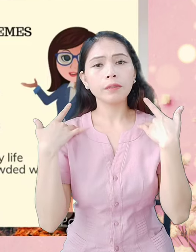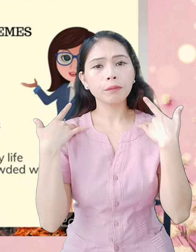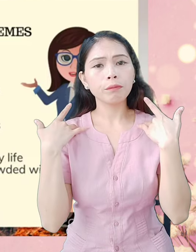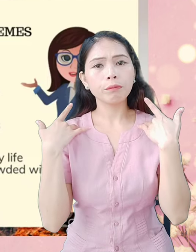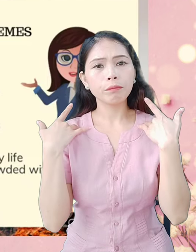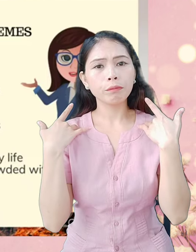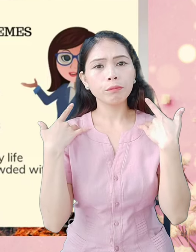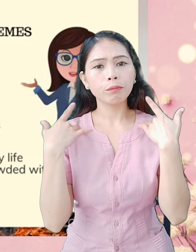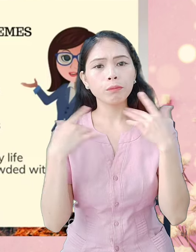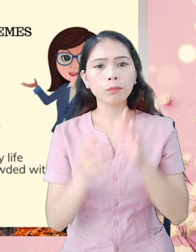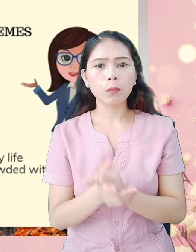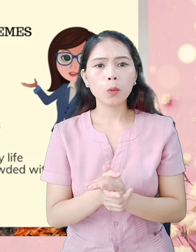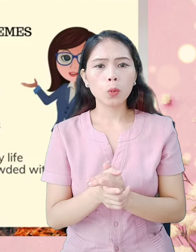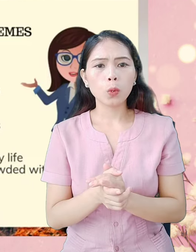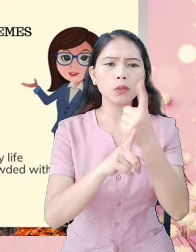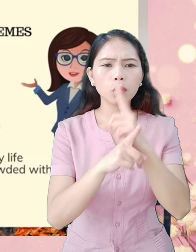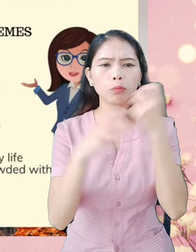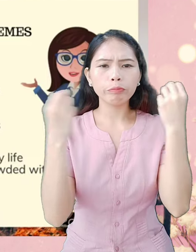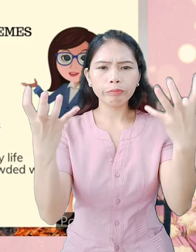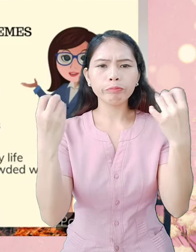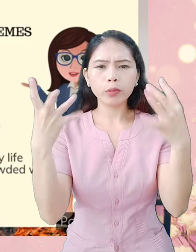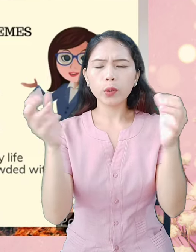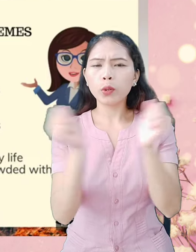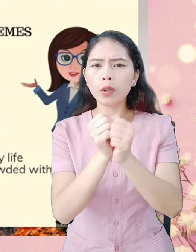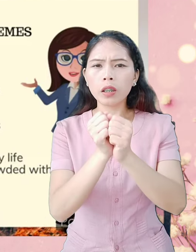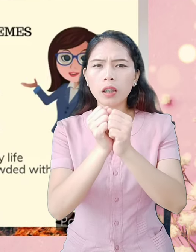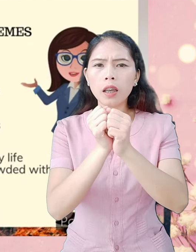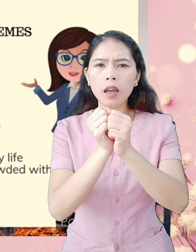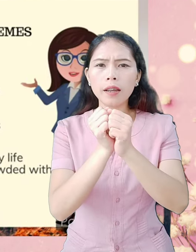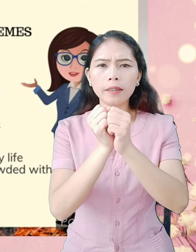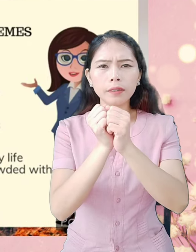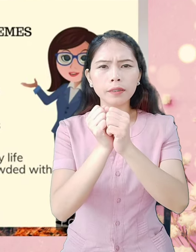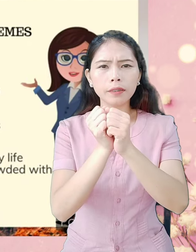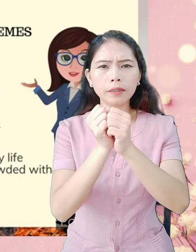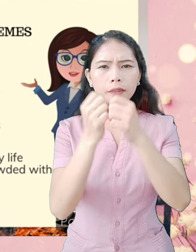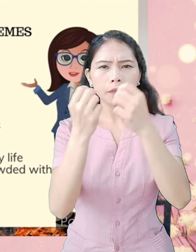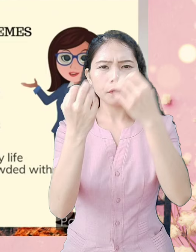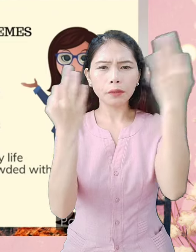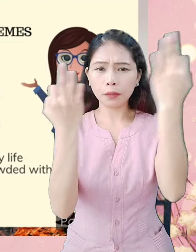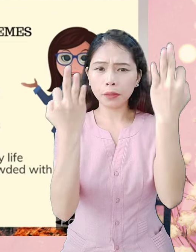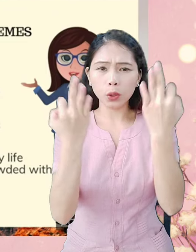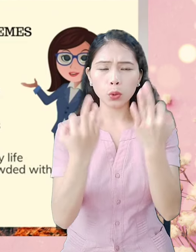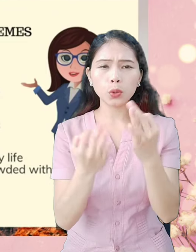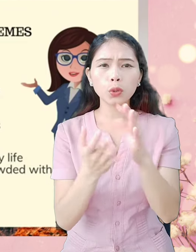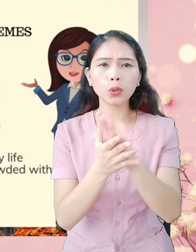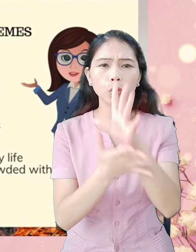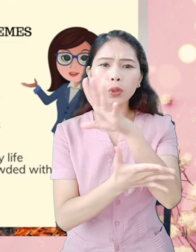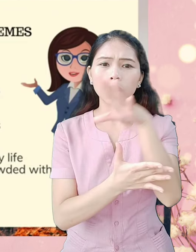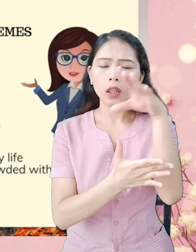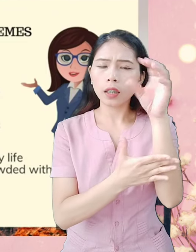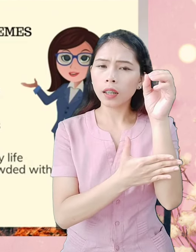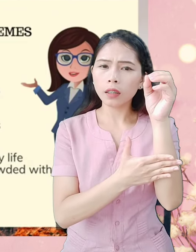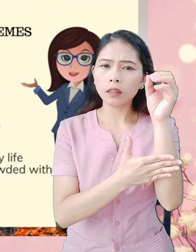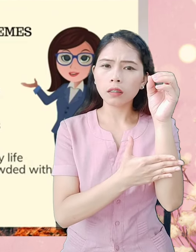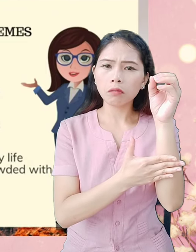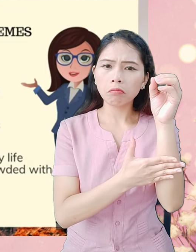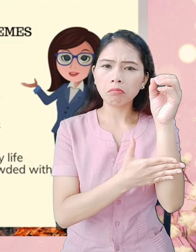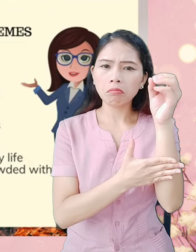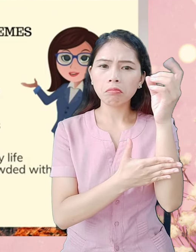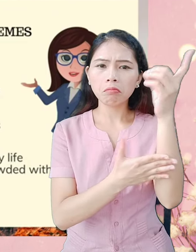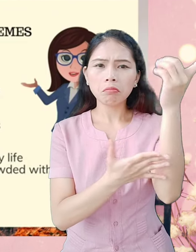narrative scenes crowded with figures and details.